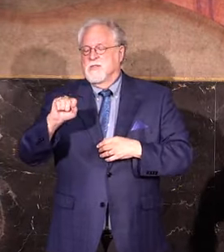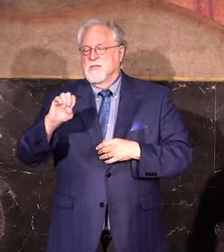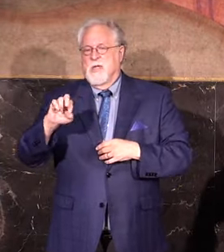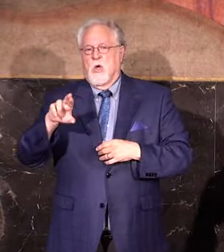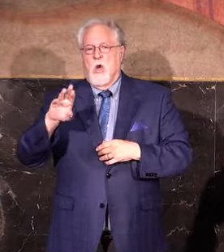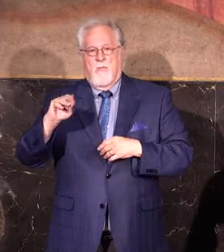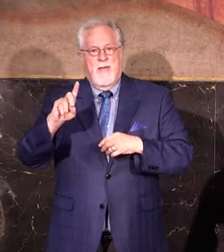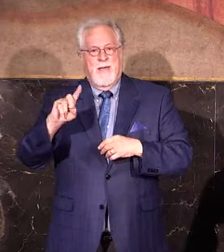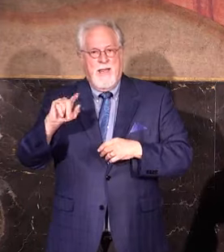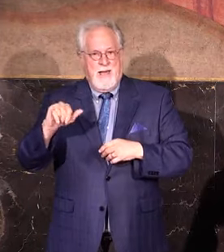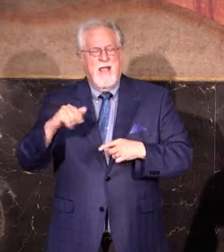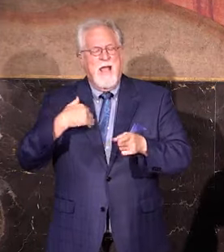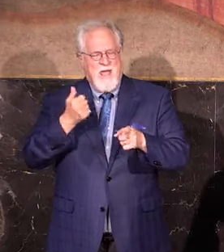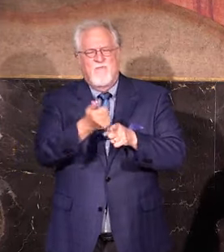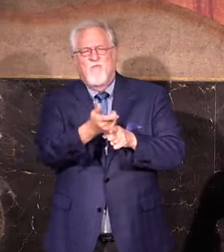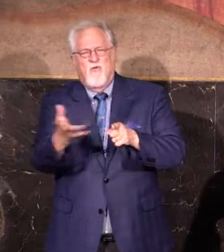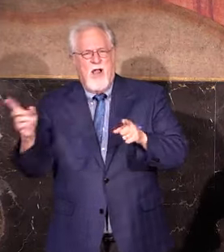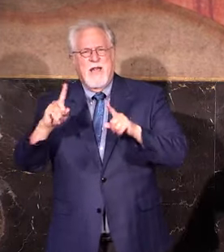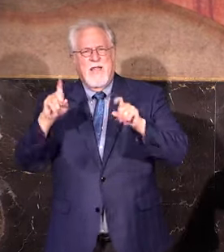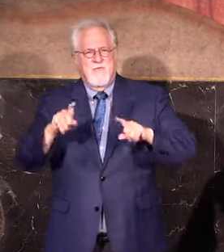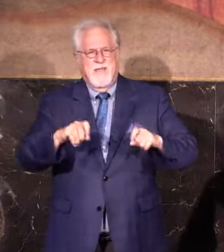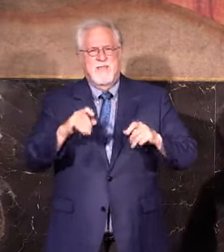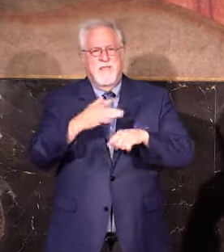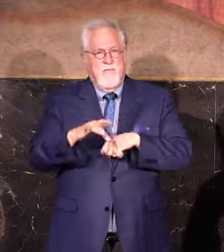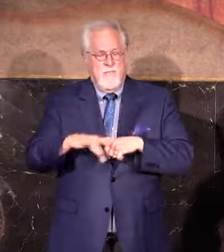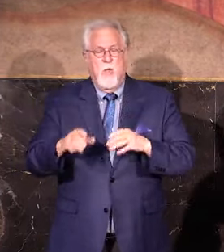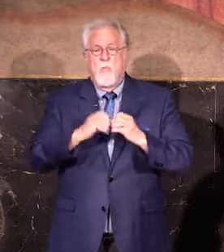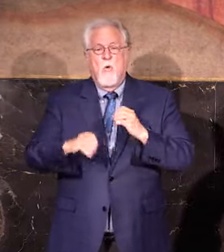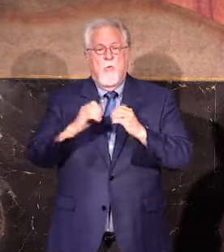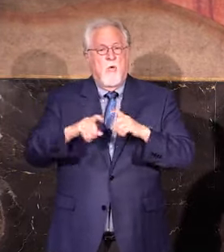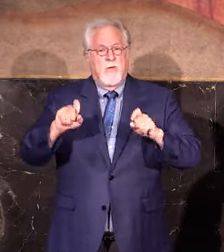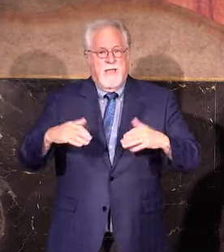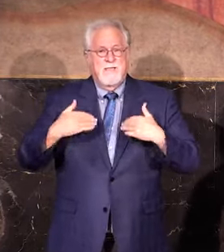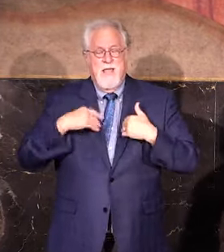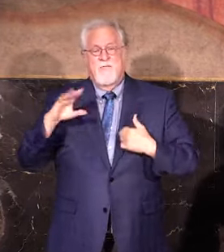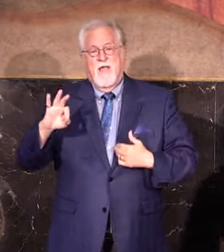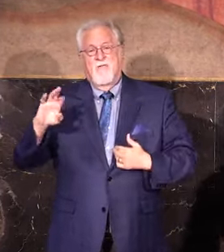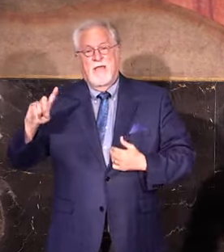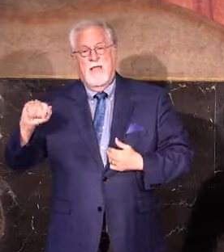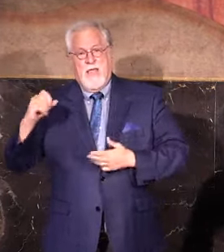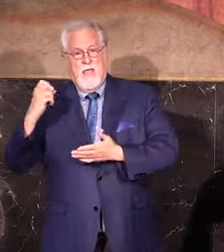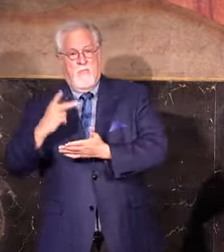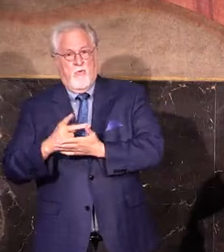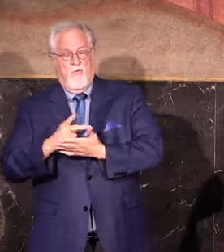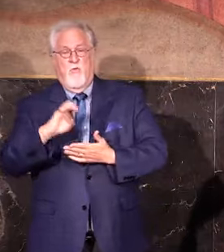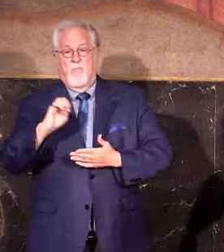those tests that are available. More and more tests now do have the FDA approval, the